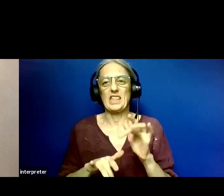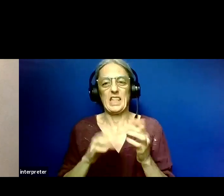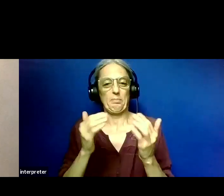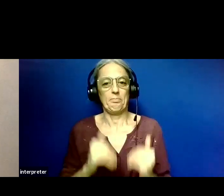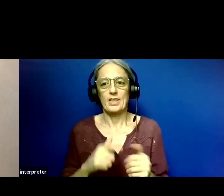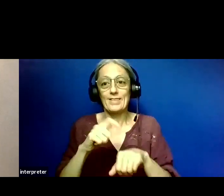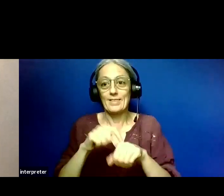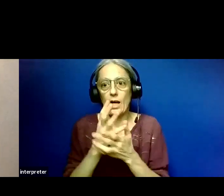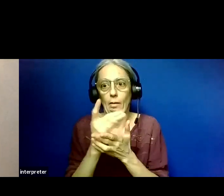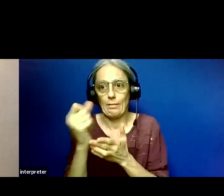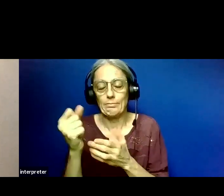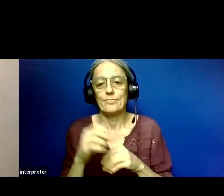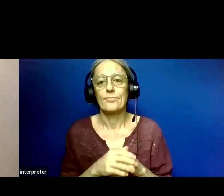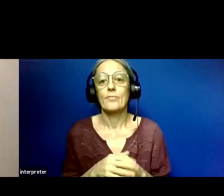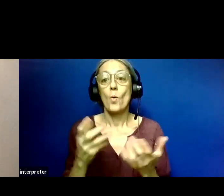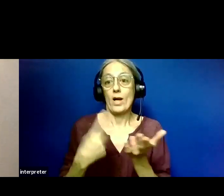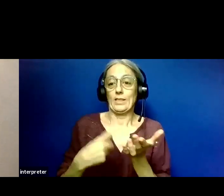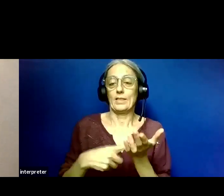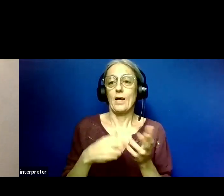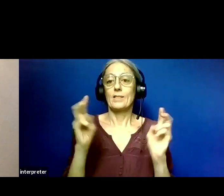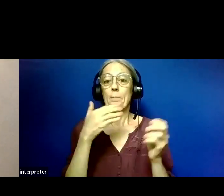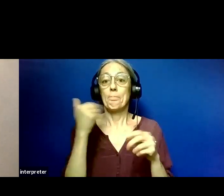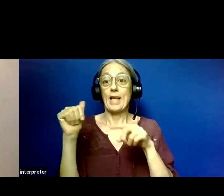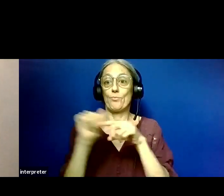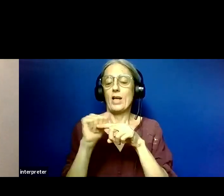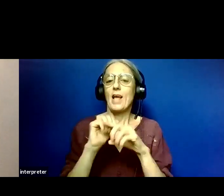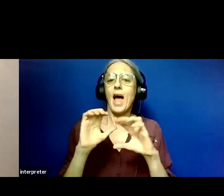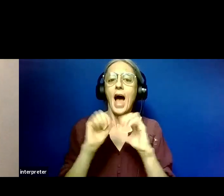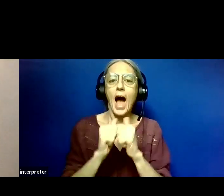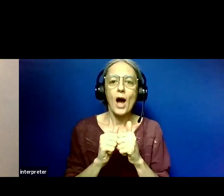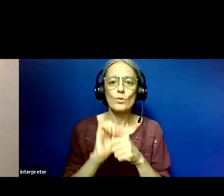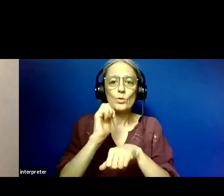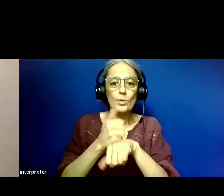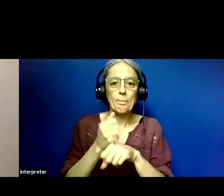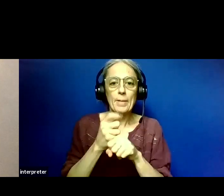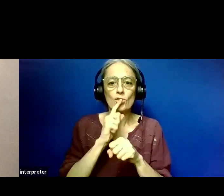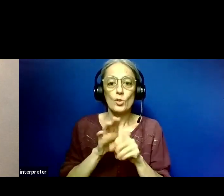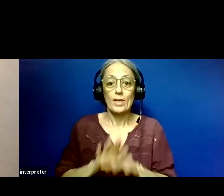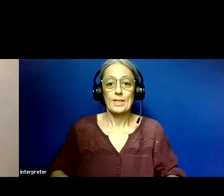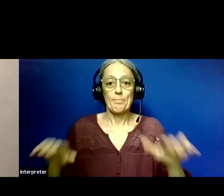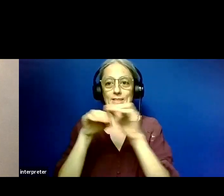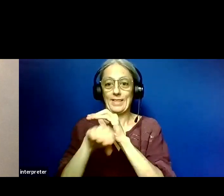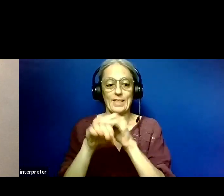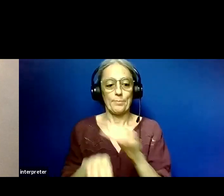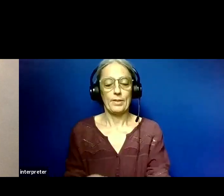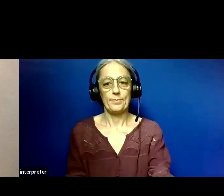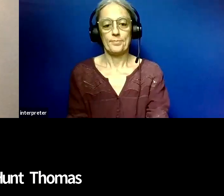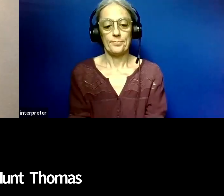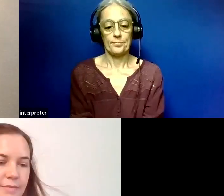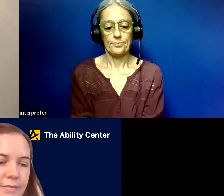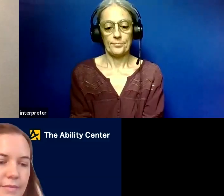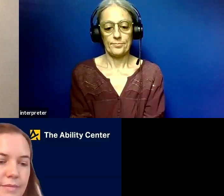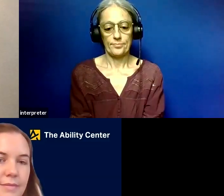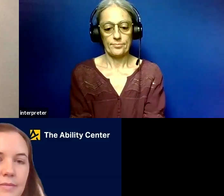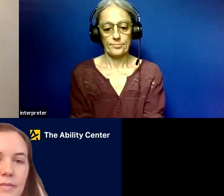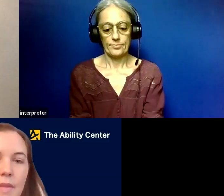want to talk to you about some best practices about how to make your spaces accessible. So we touched